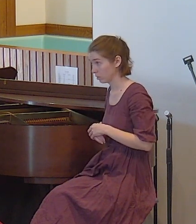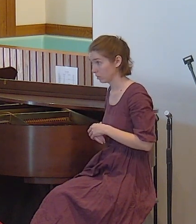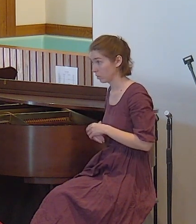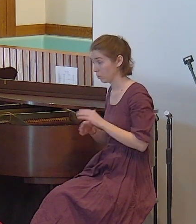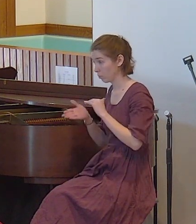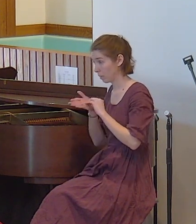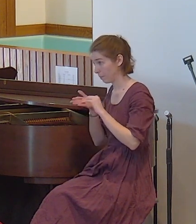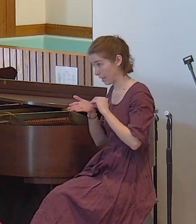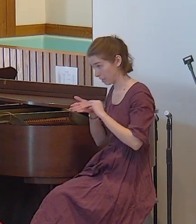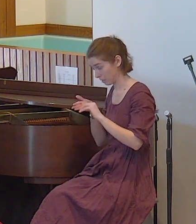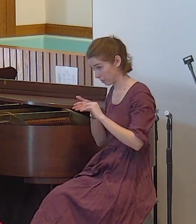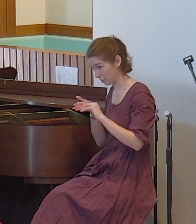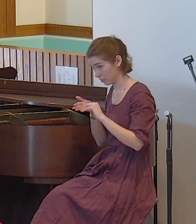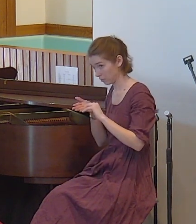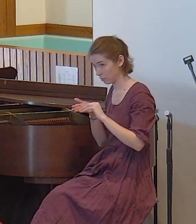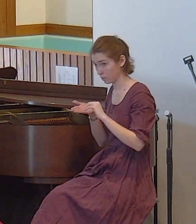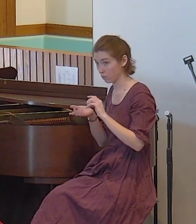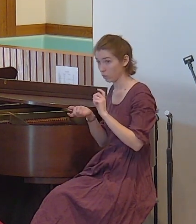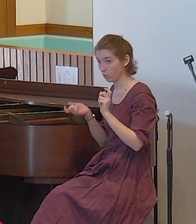repent.